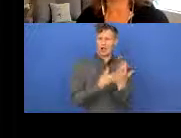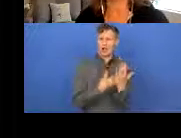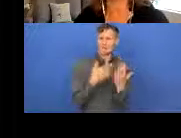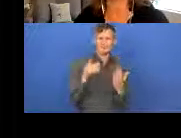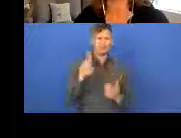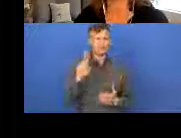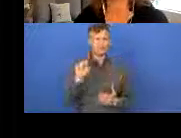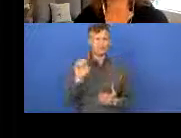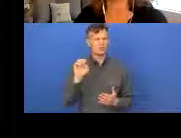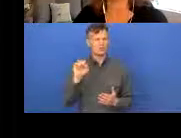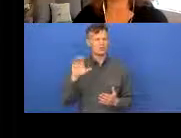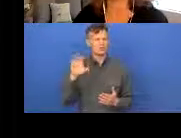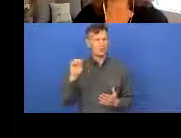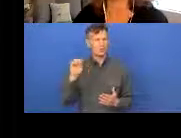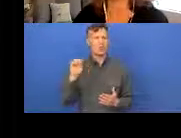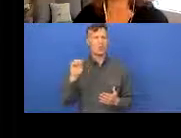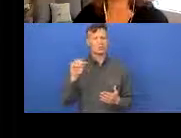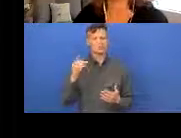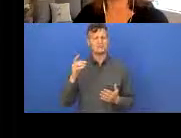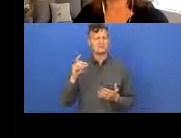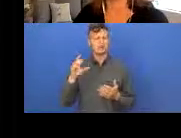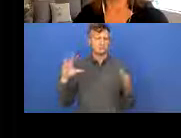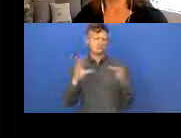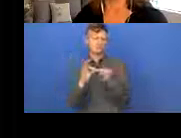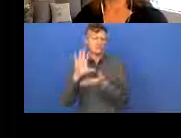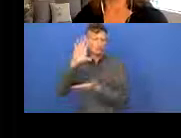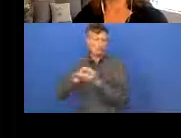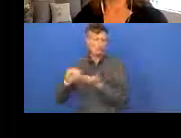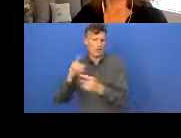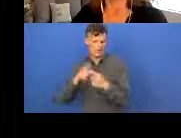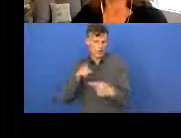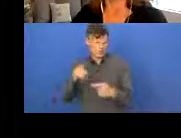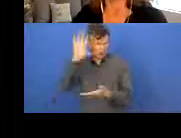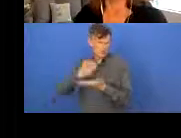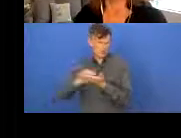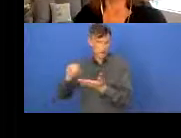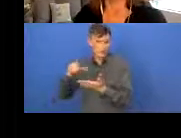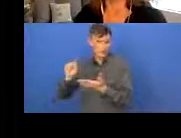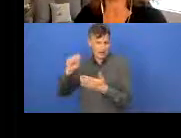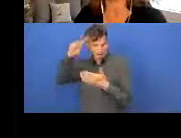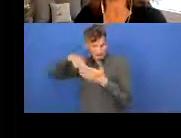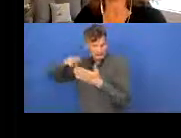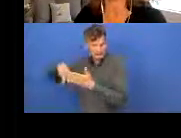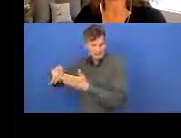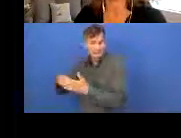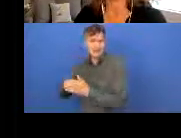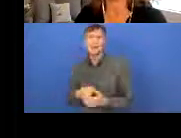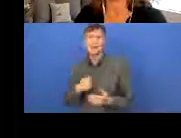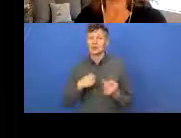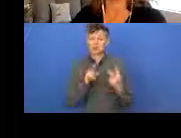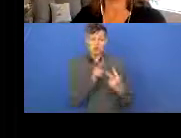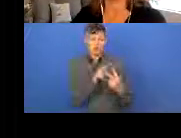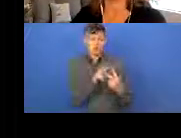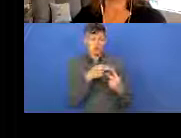as well as in the full report. But there's 2 components I would like to focus on: inclusive school cultures and student